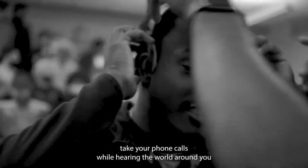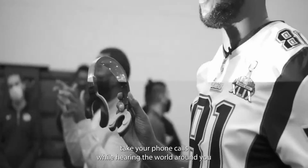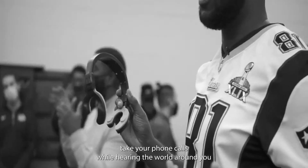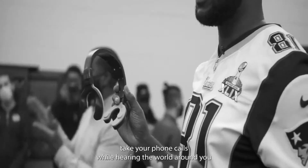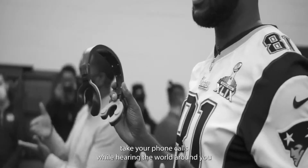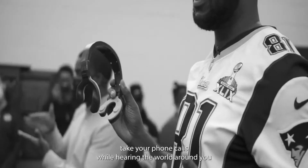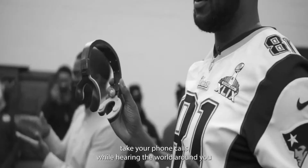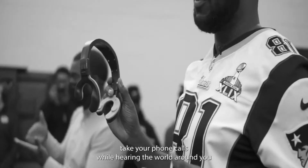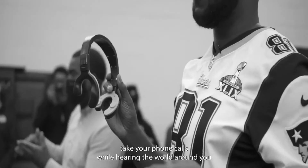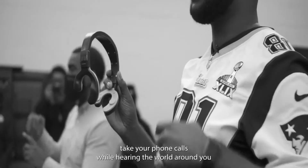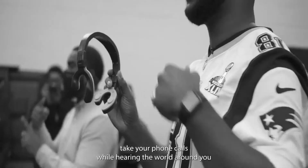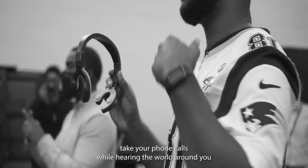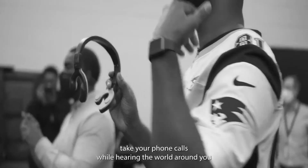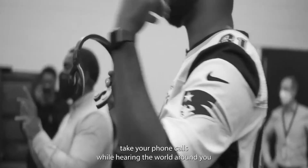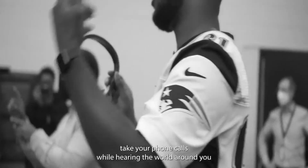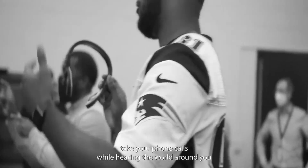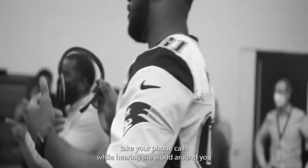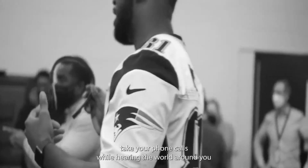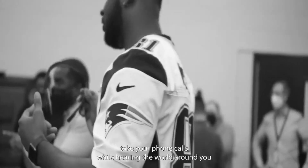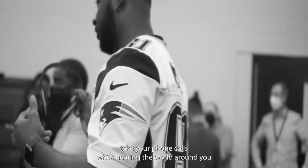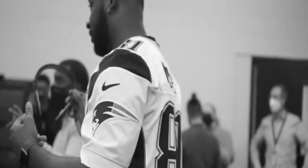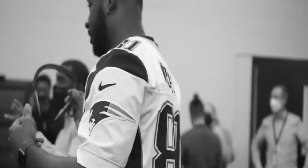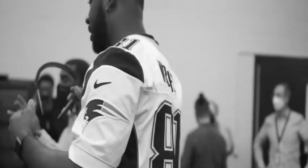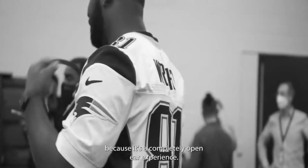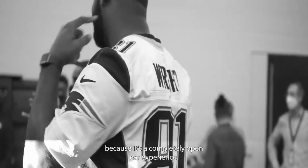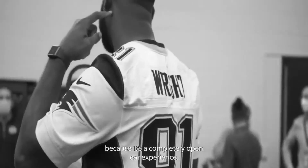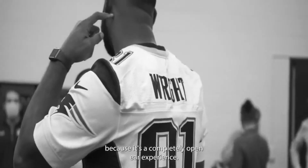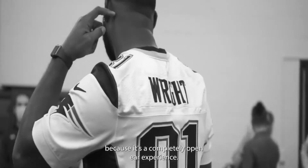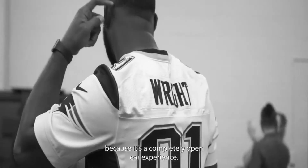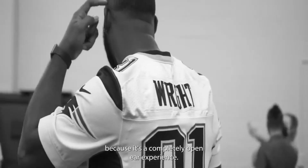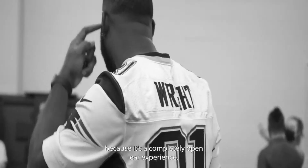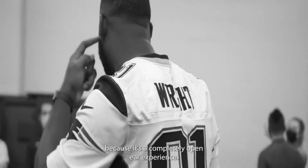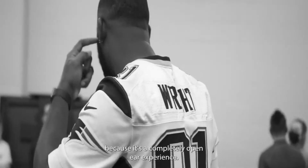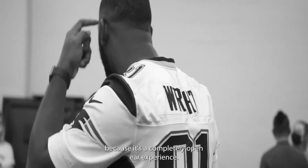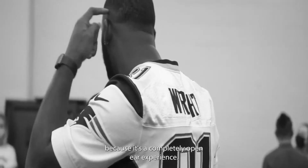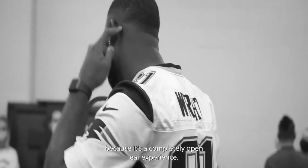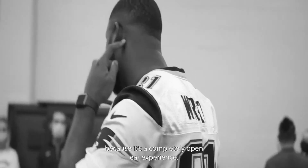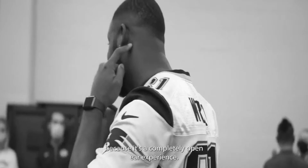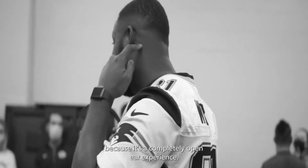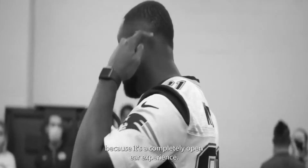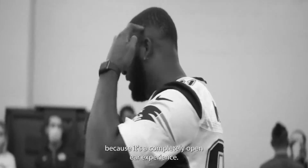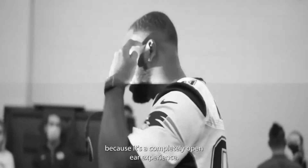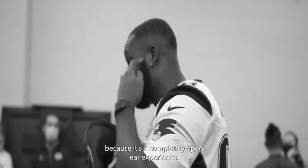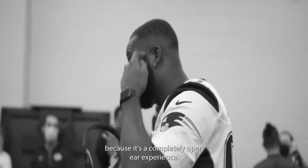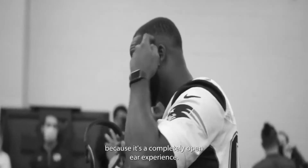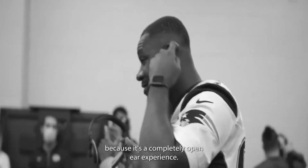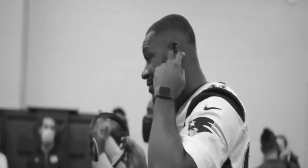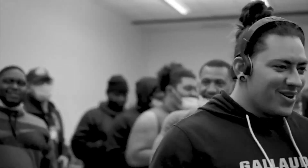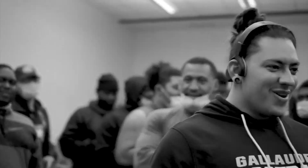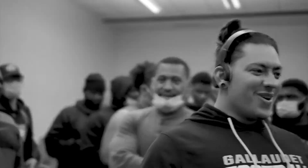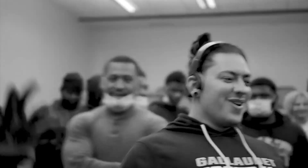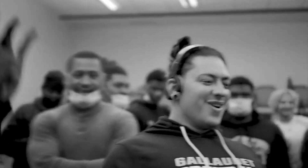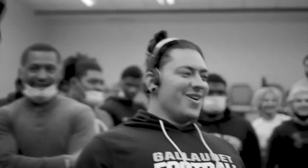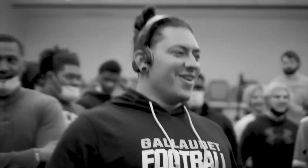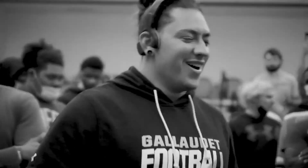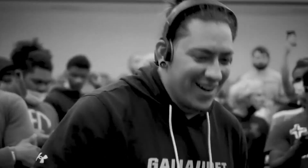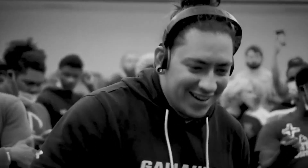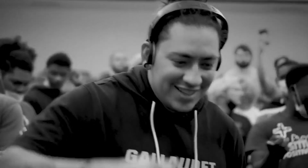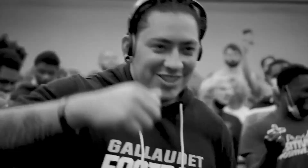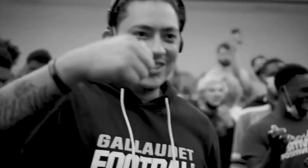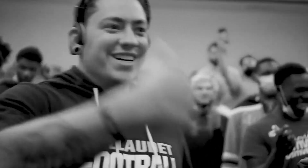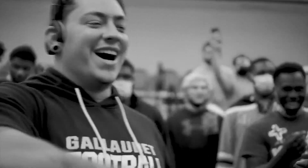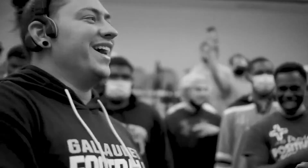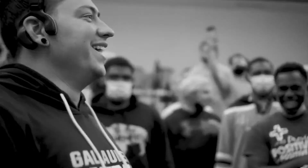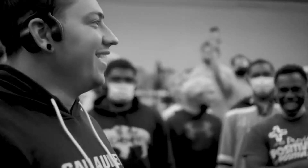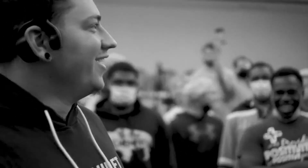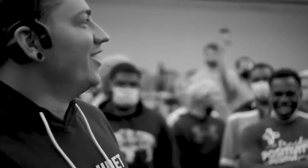your phone calls while hearing the world around you, because it's a completely open ear experience. We got, Coach,